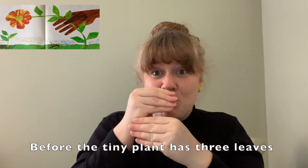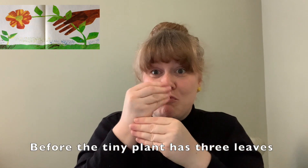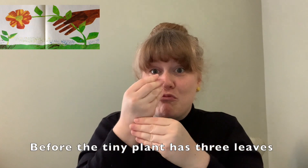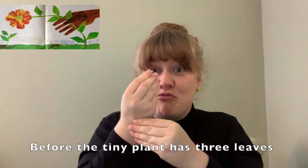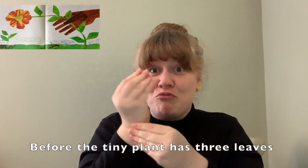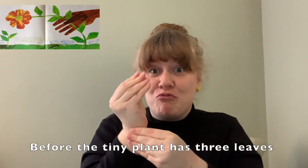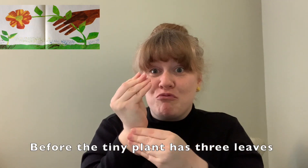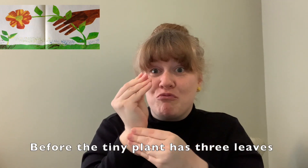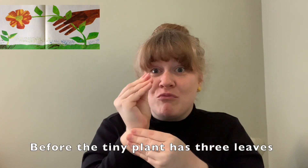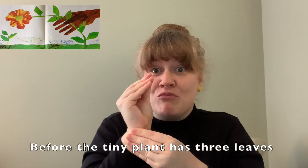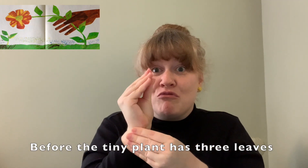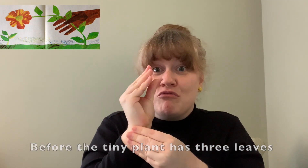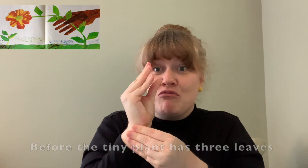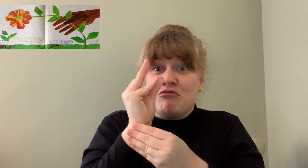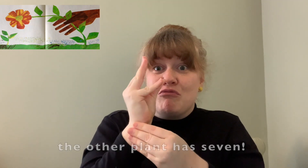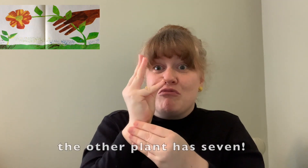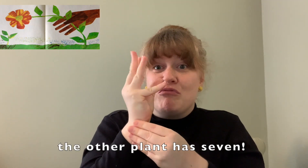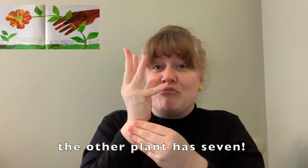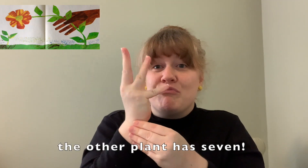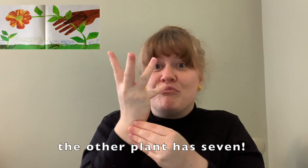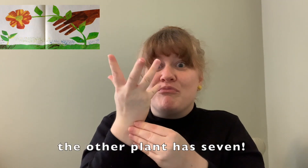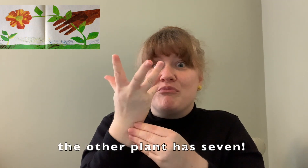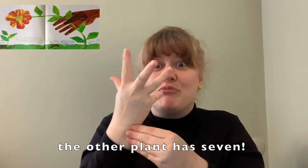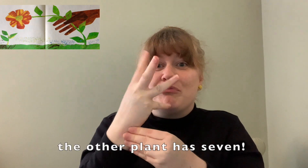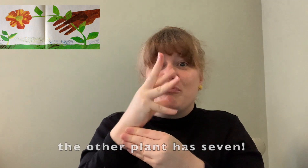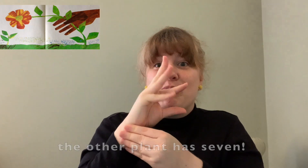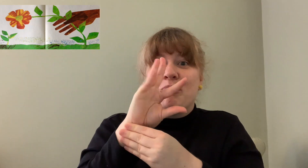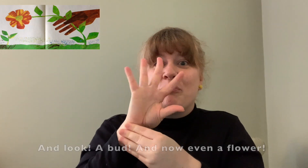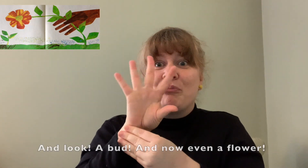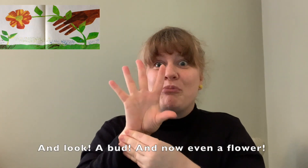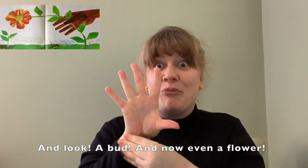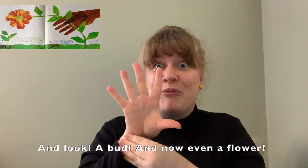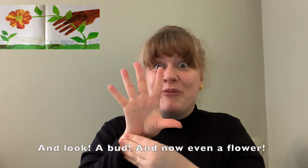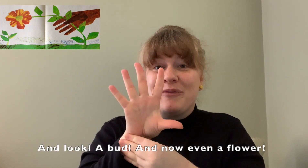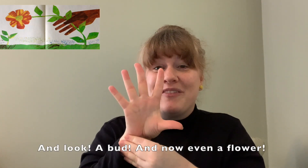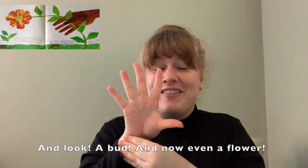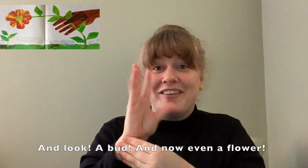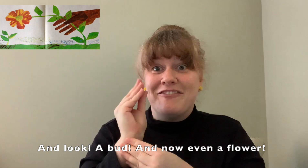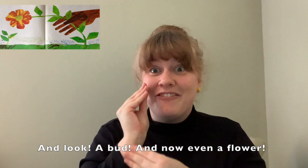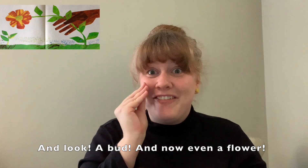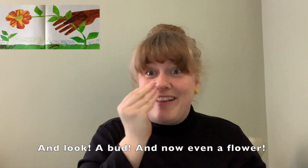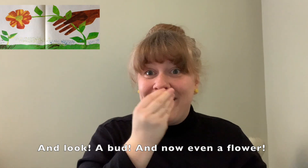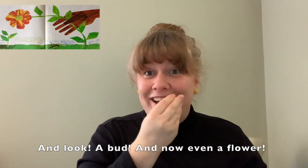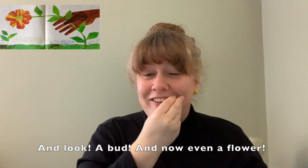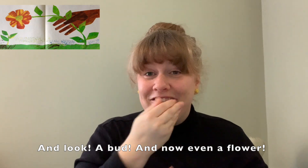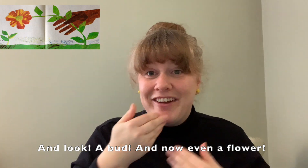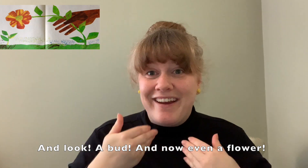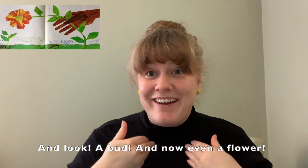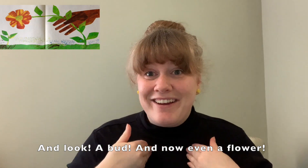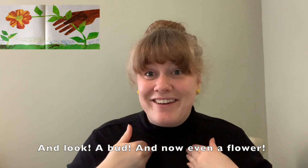plant has 3 leaves, the other plant has 7. And look, a bud, and now even a flower.